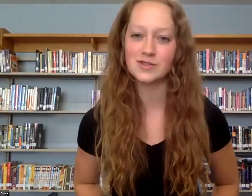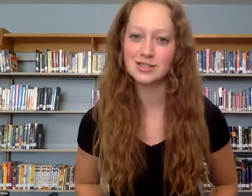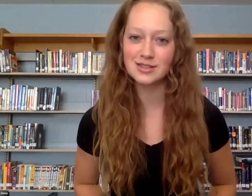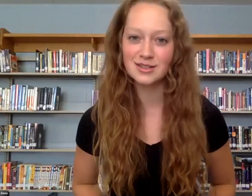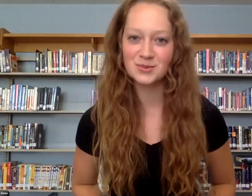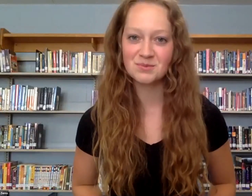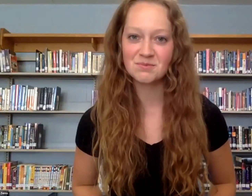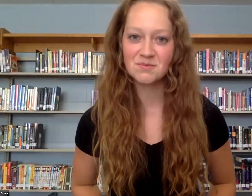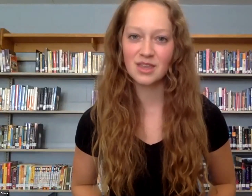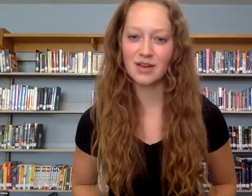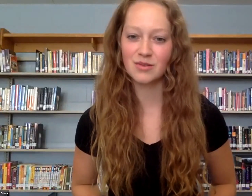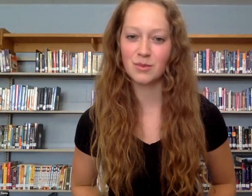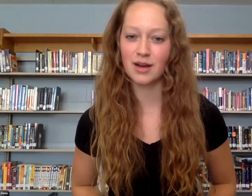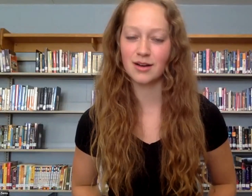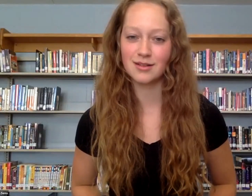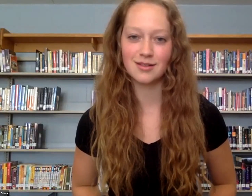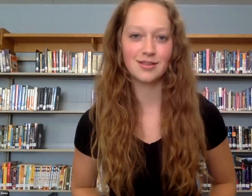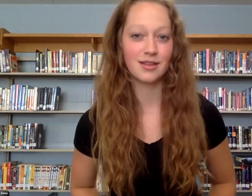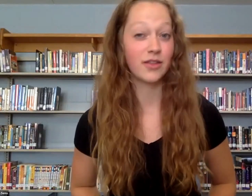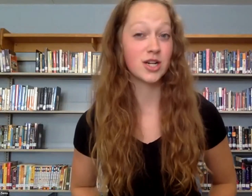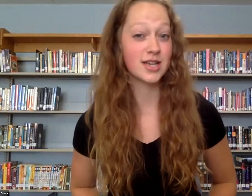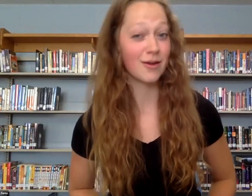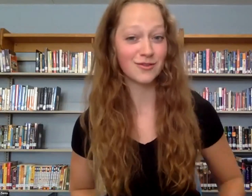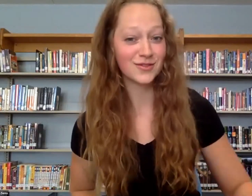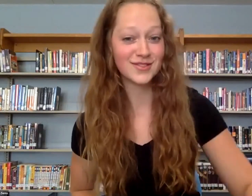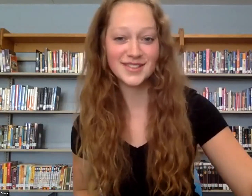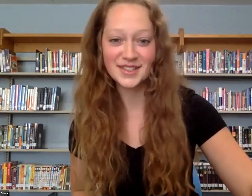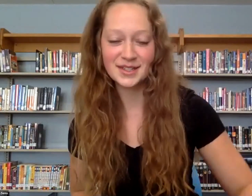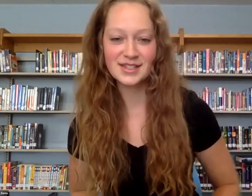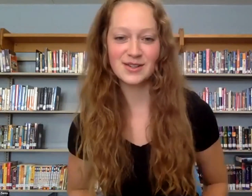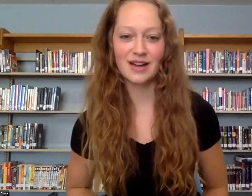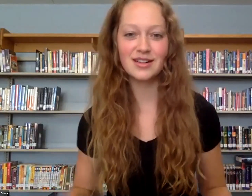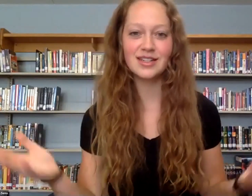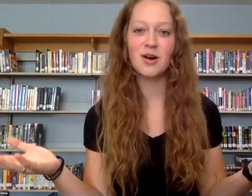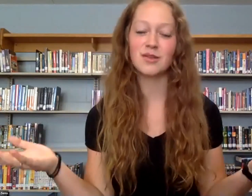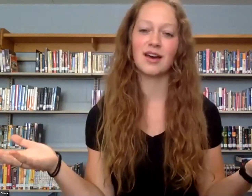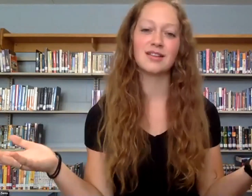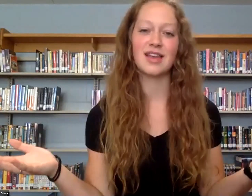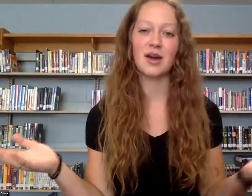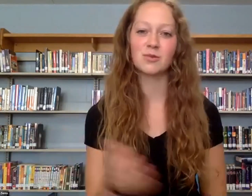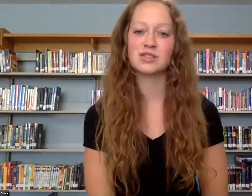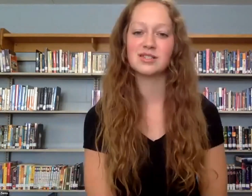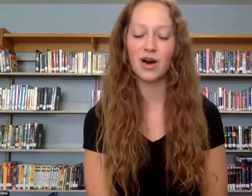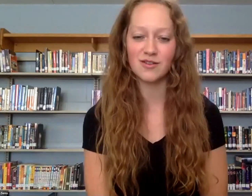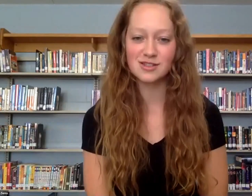wife's? And reminder, they're deaf. So how did he know that that room was his wife's?